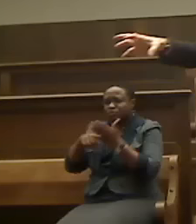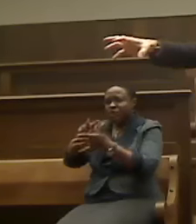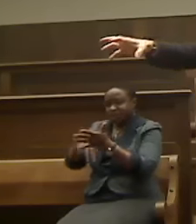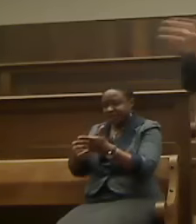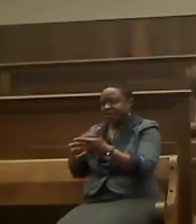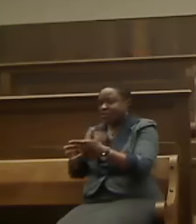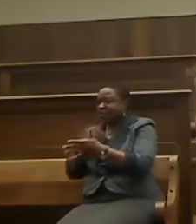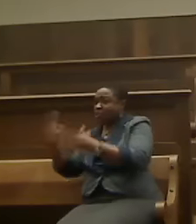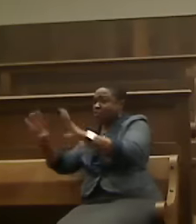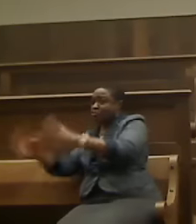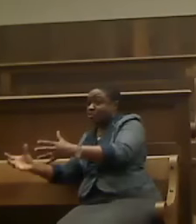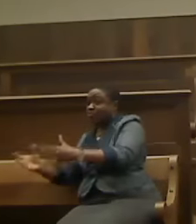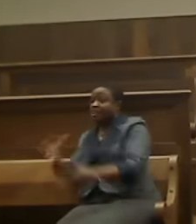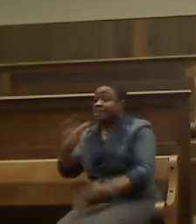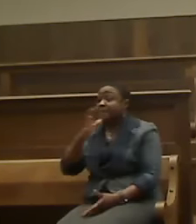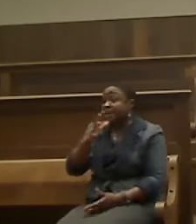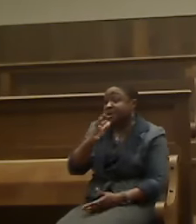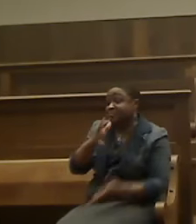one demographic. What about moms?